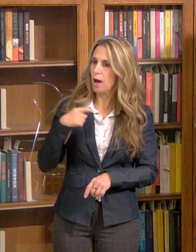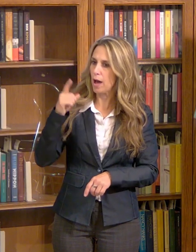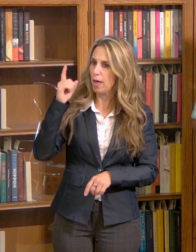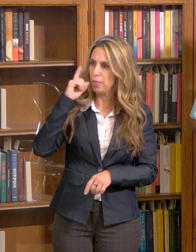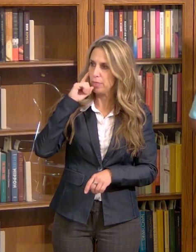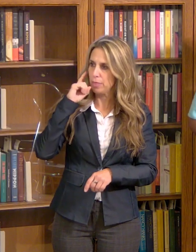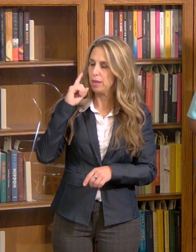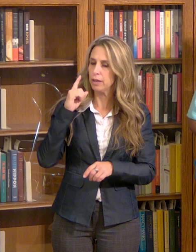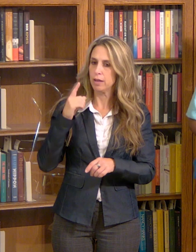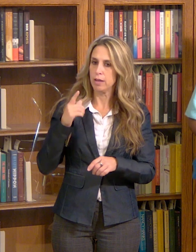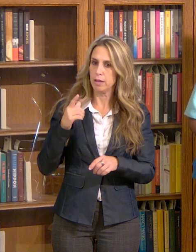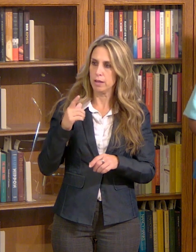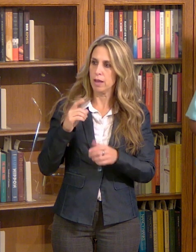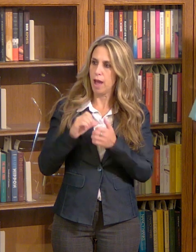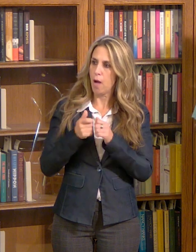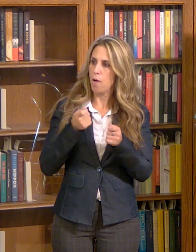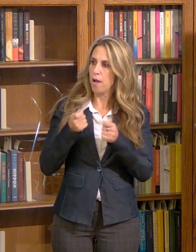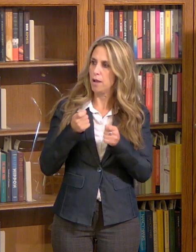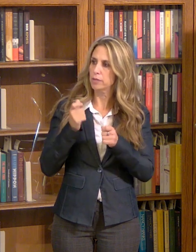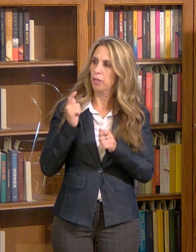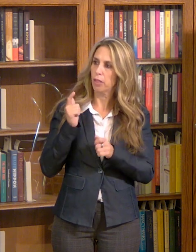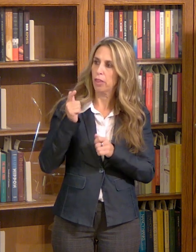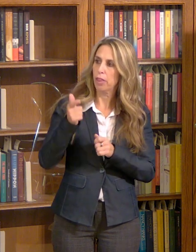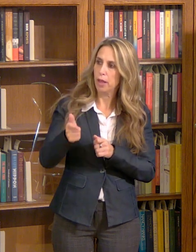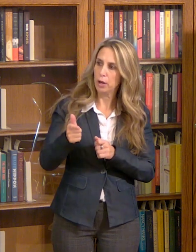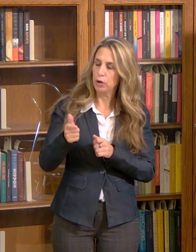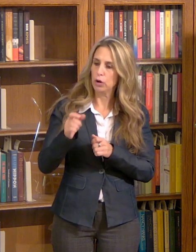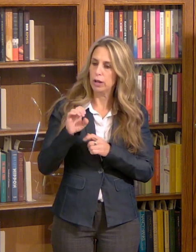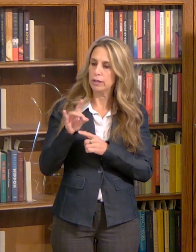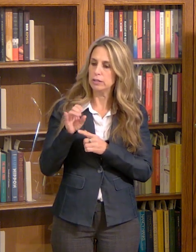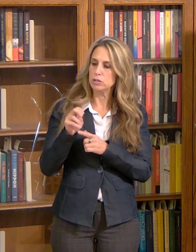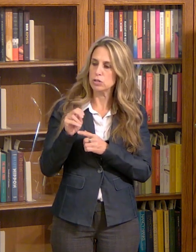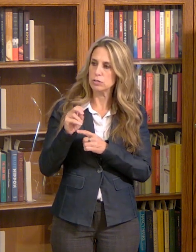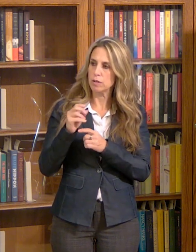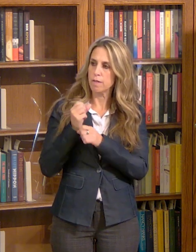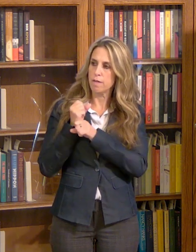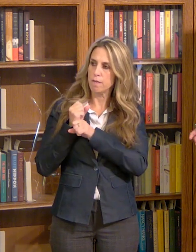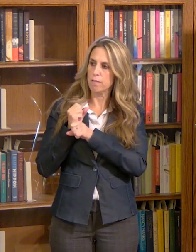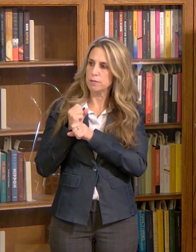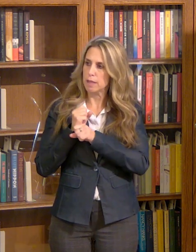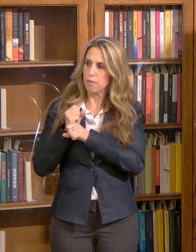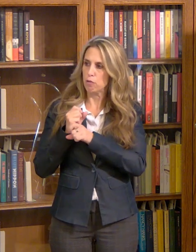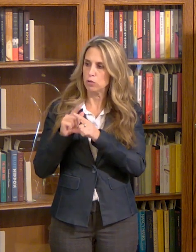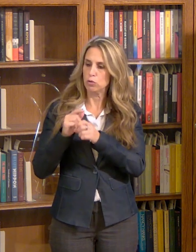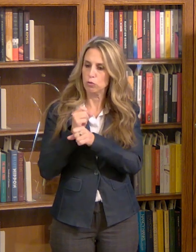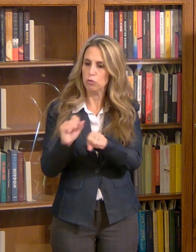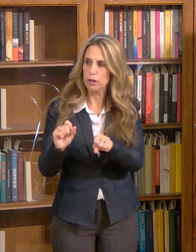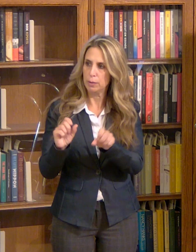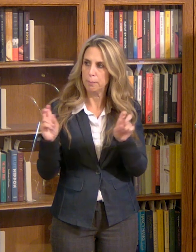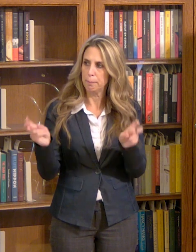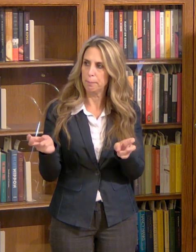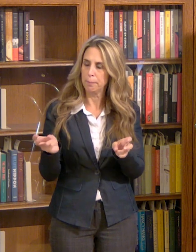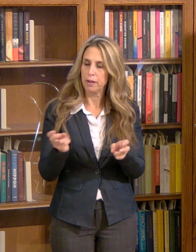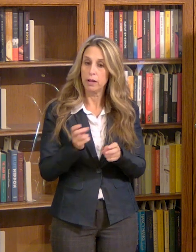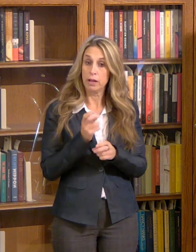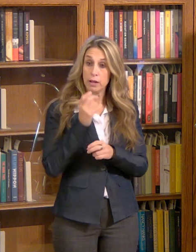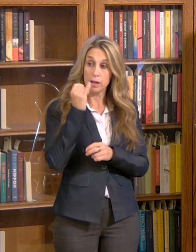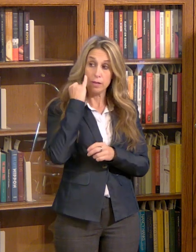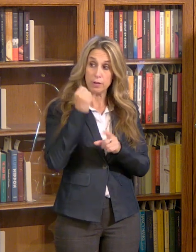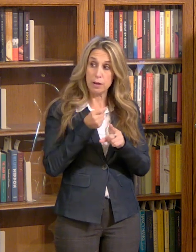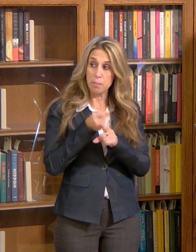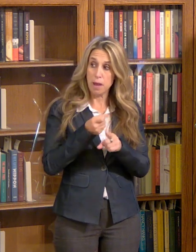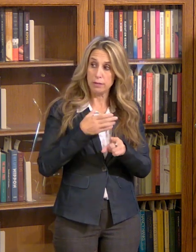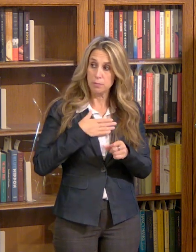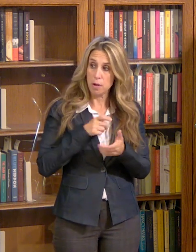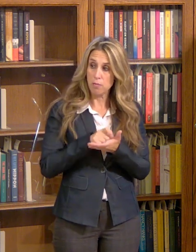handled later additions From Slavery to Freedom anyone can make the Judgment as to whether or not it did affect